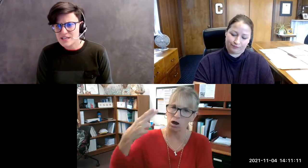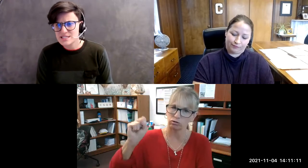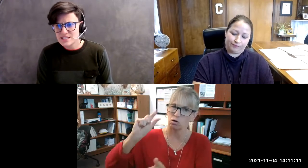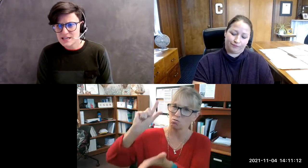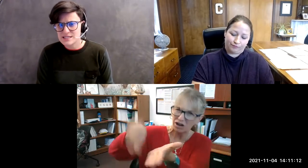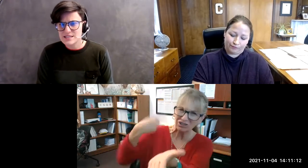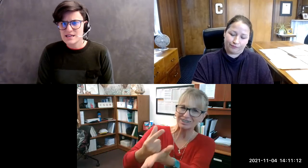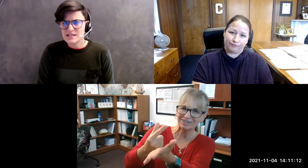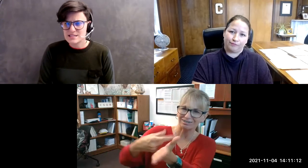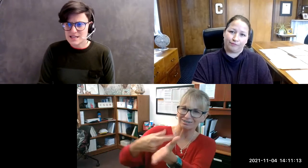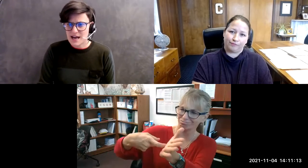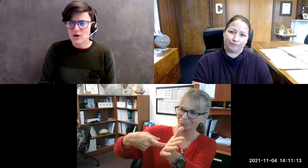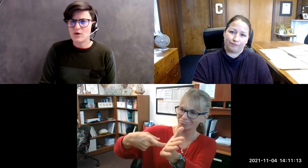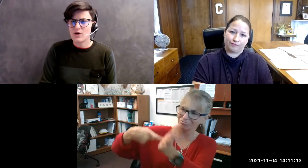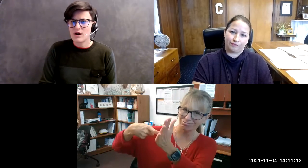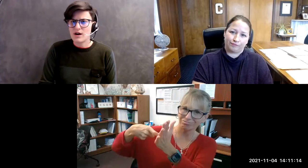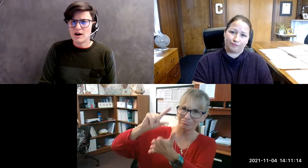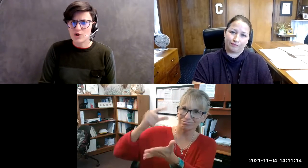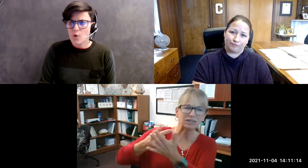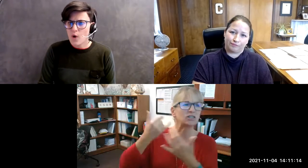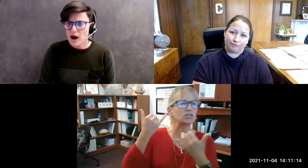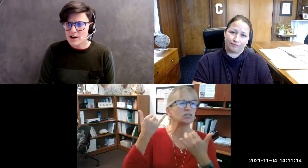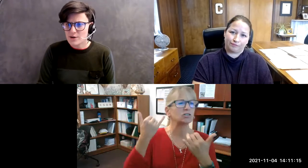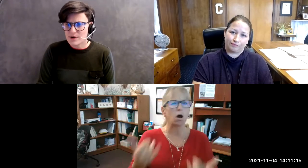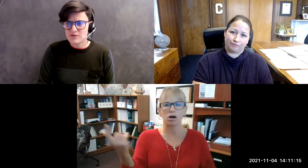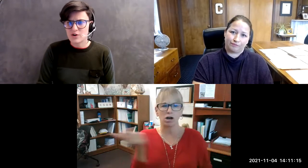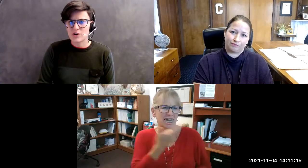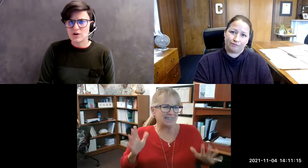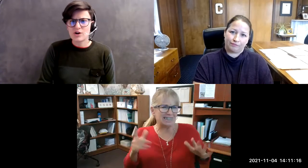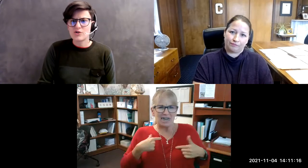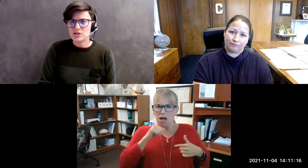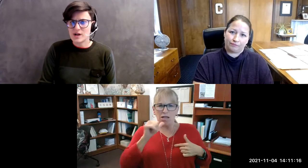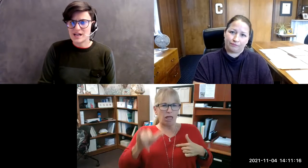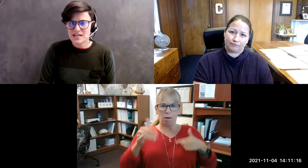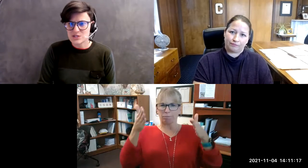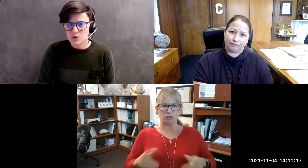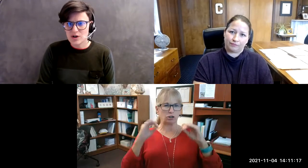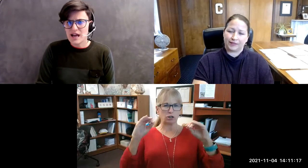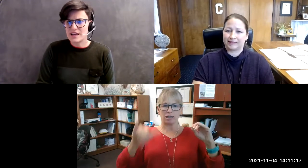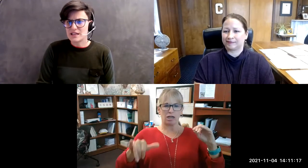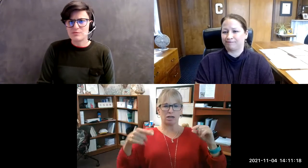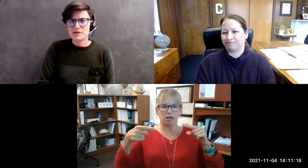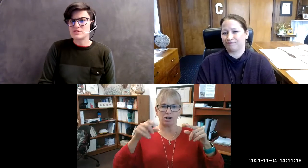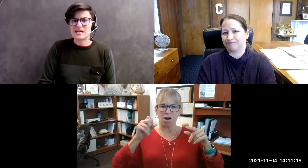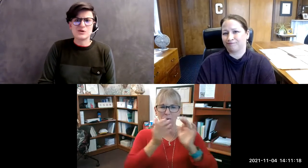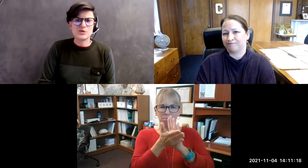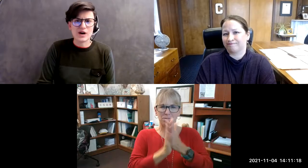ethnic studies is now a requirement for graduating high school. And a lot of people say, oh, I'm